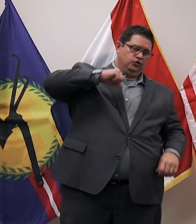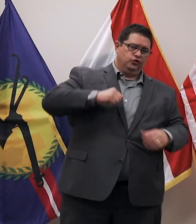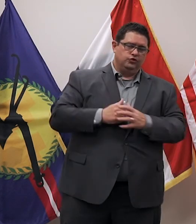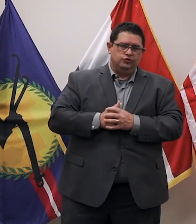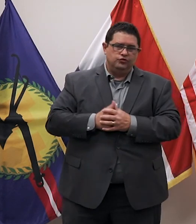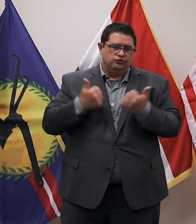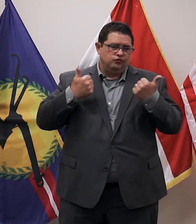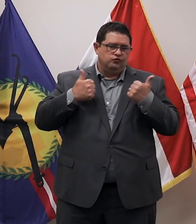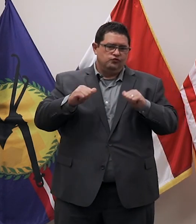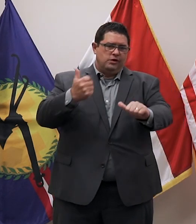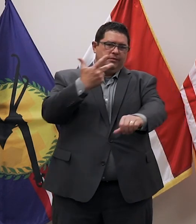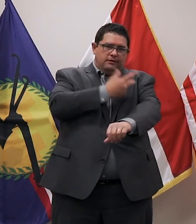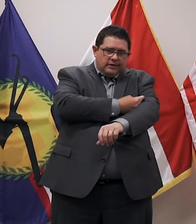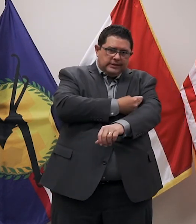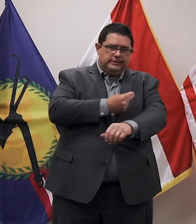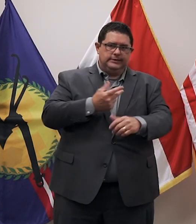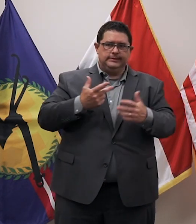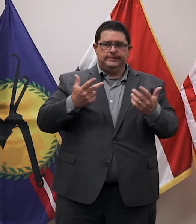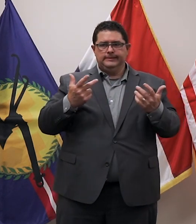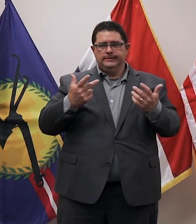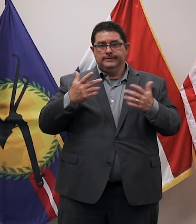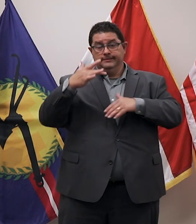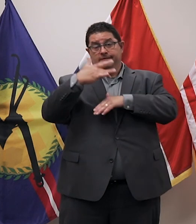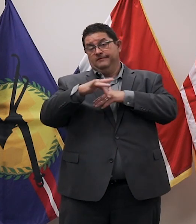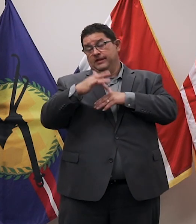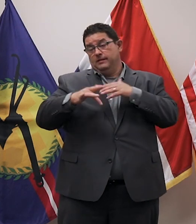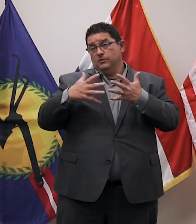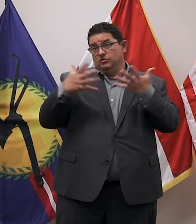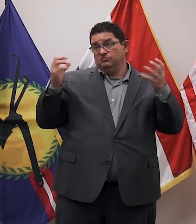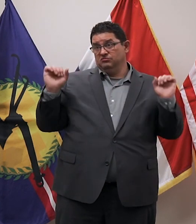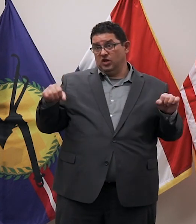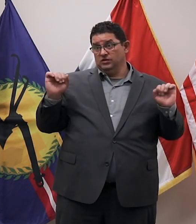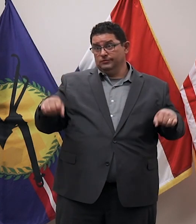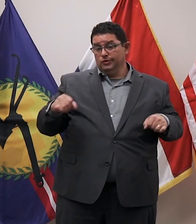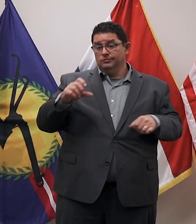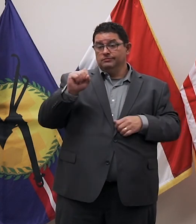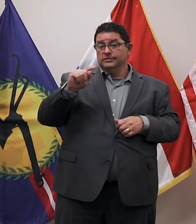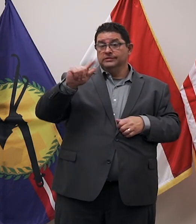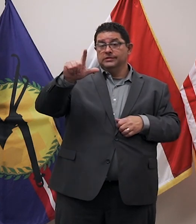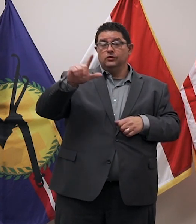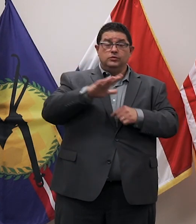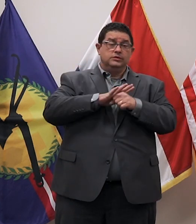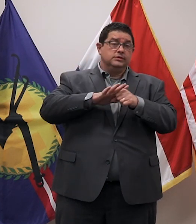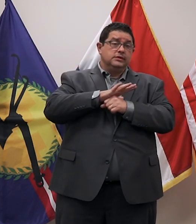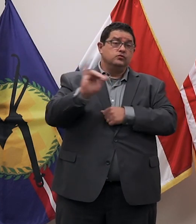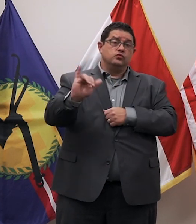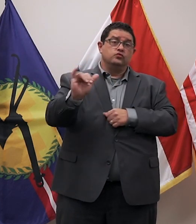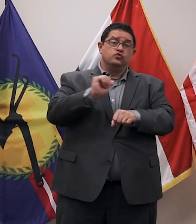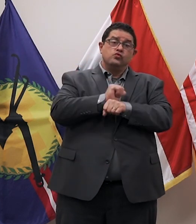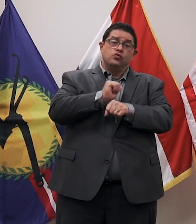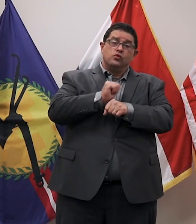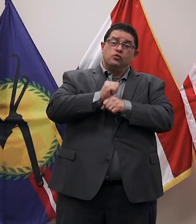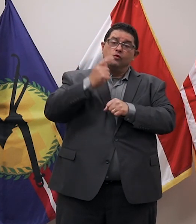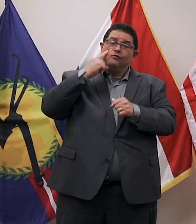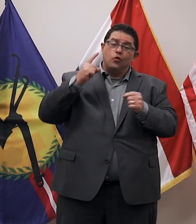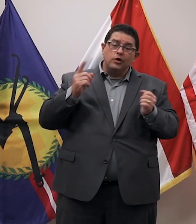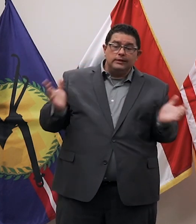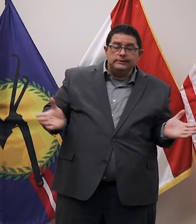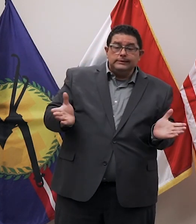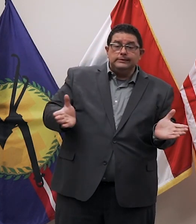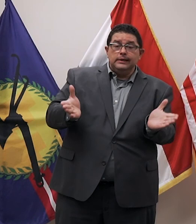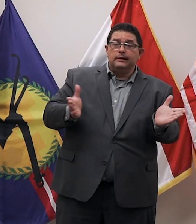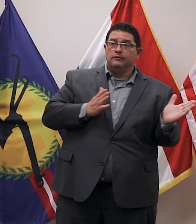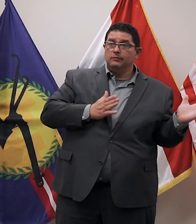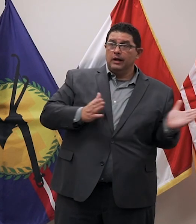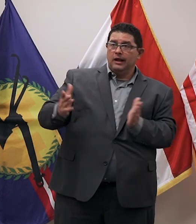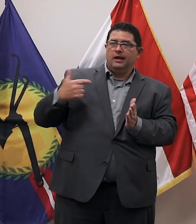make vaccines as available as possible. St. Louis County is also working on an incentive plan, and we'll be making